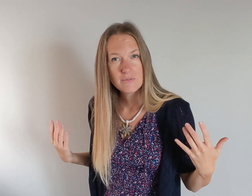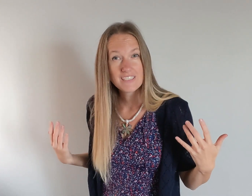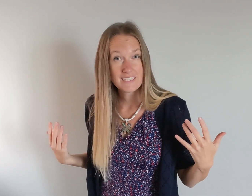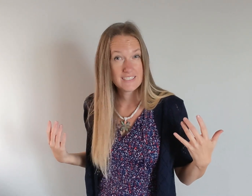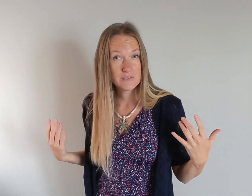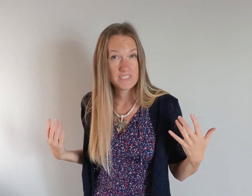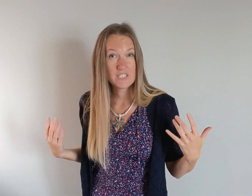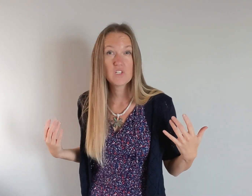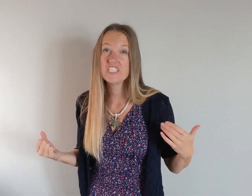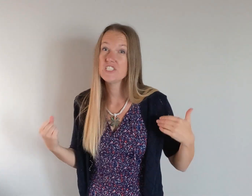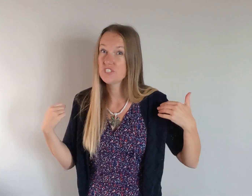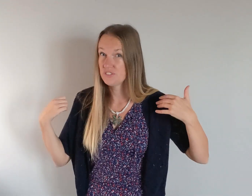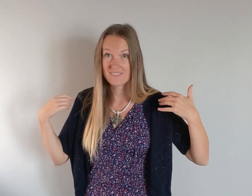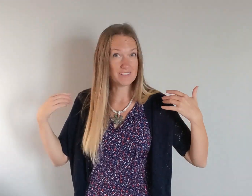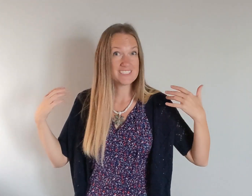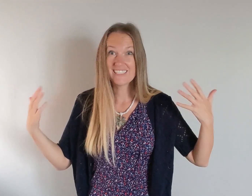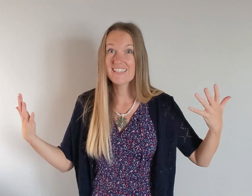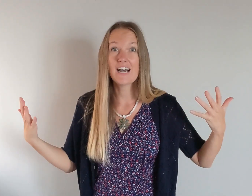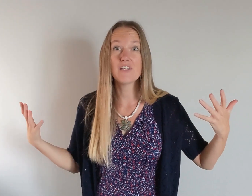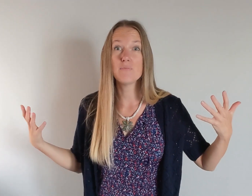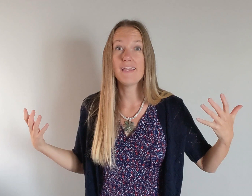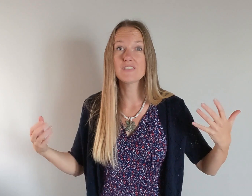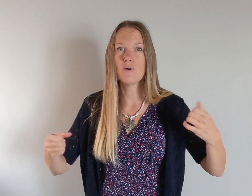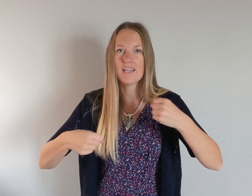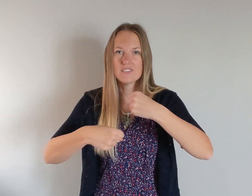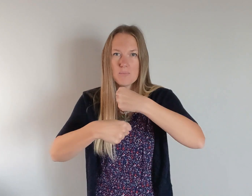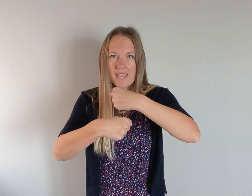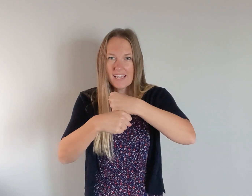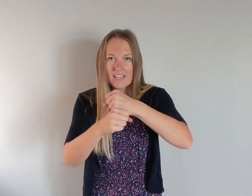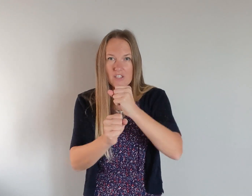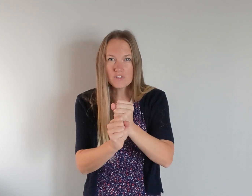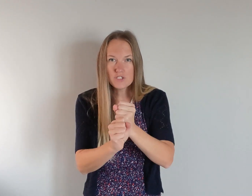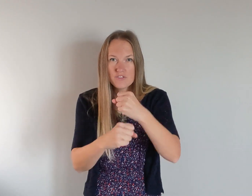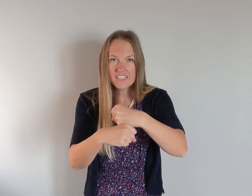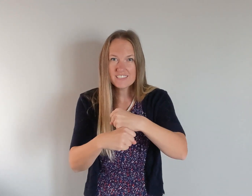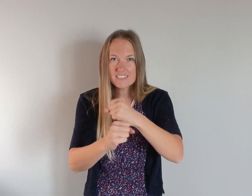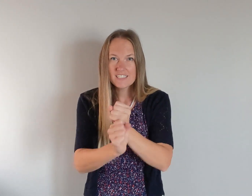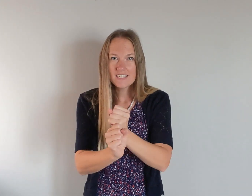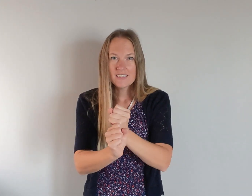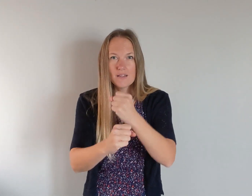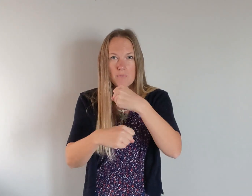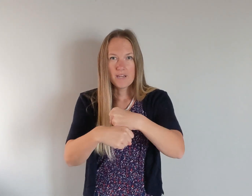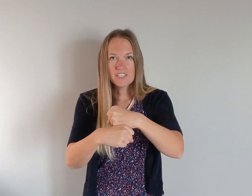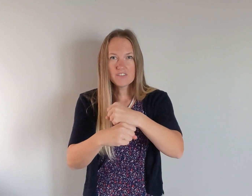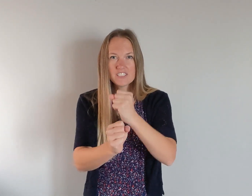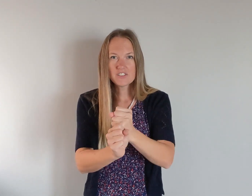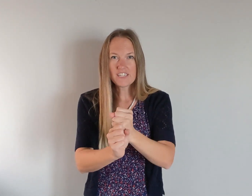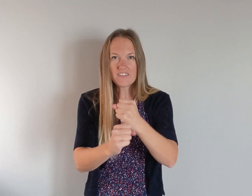because it is busy, we're going to we're sing to the God who makes a way. So you have two fists, bend your wrist, straighten your